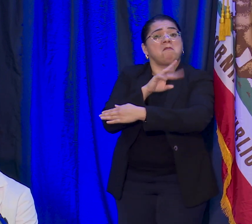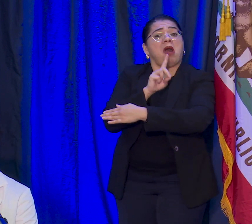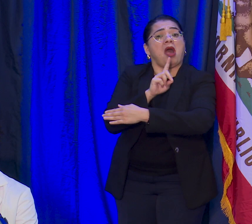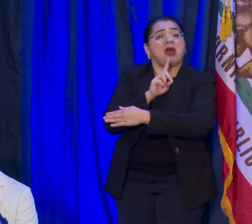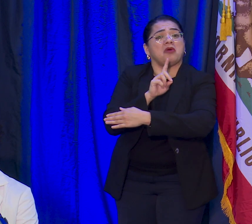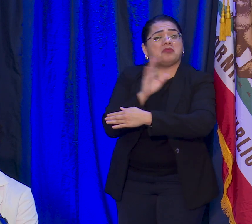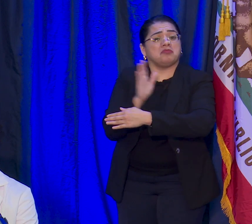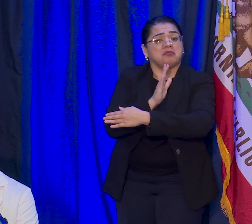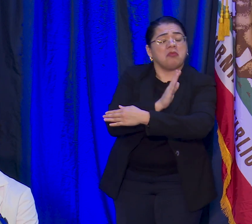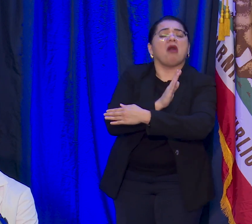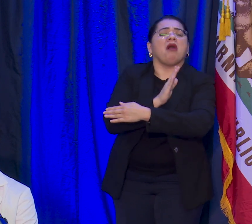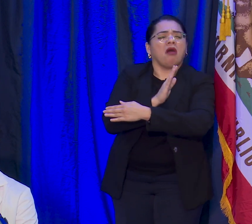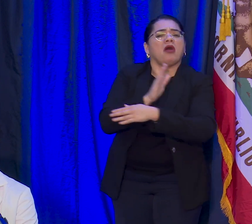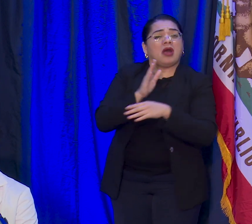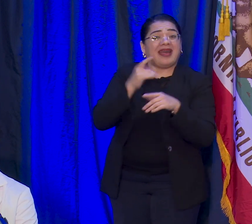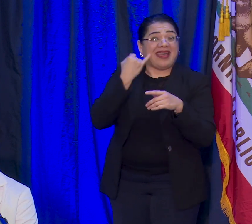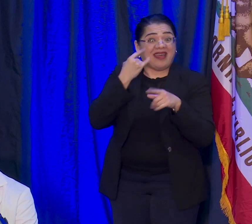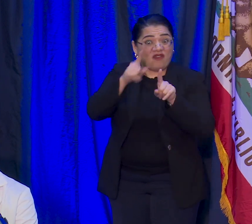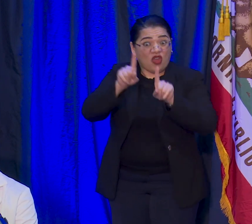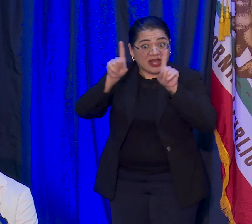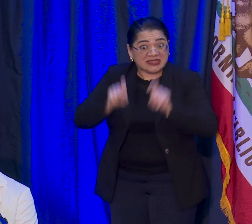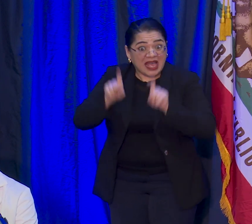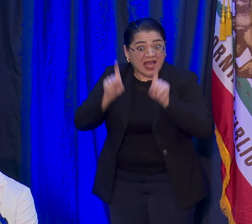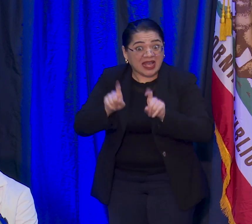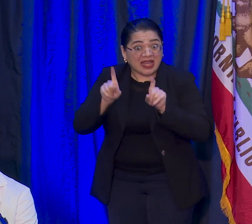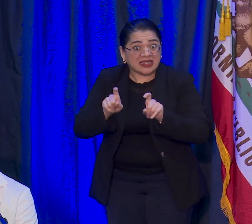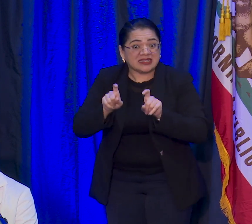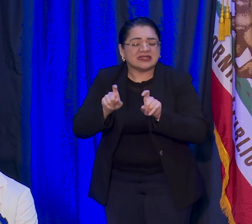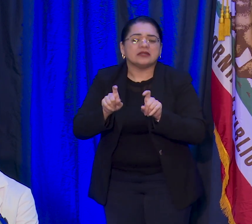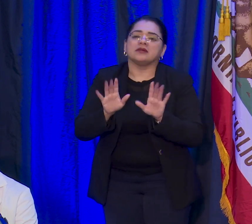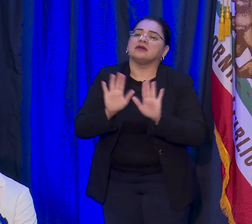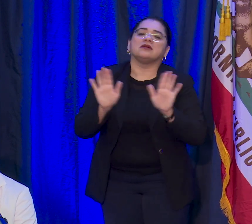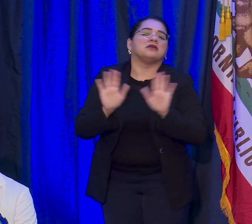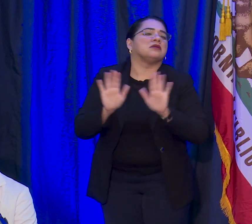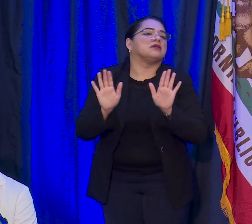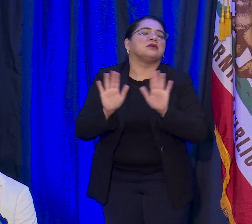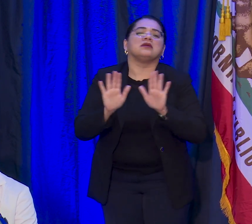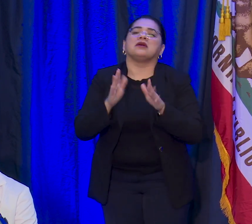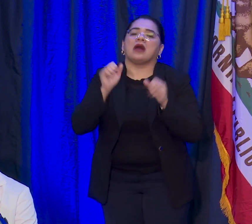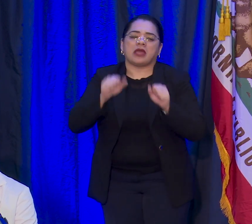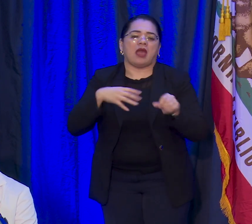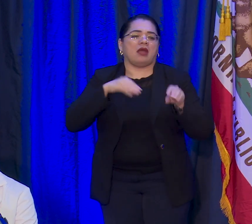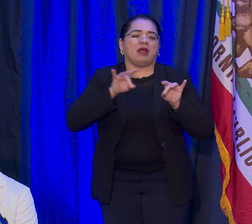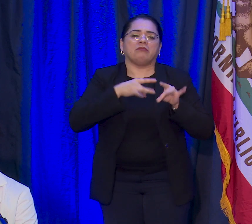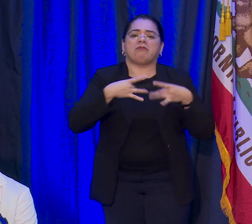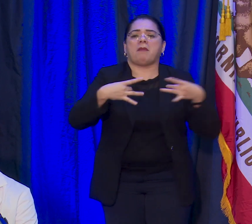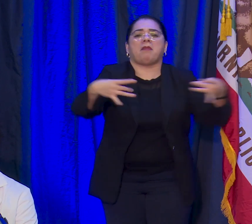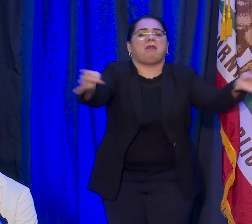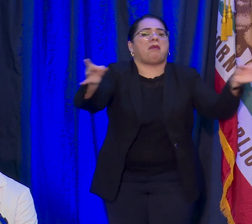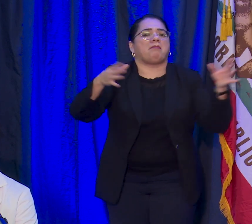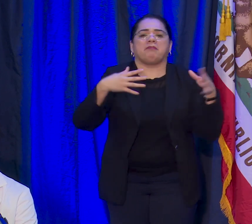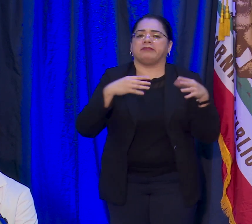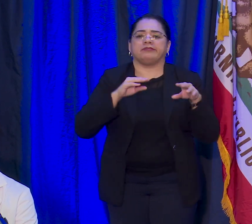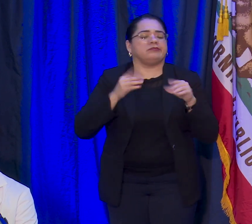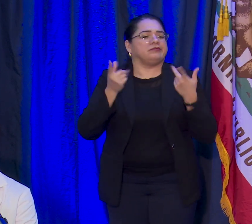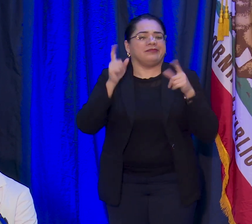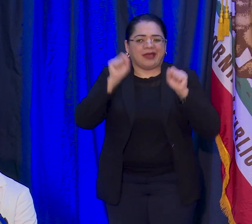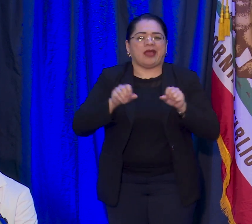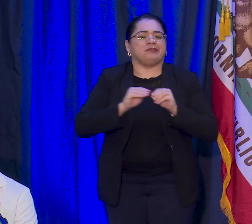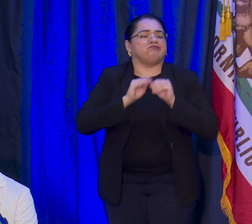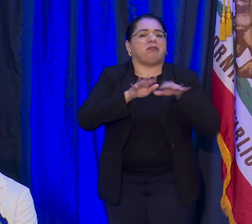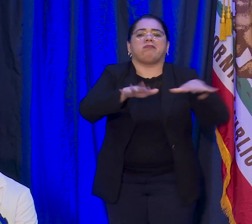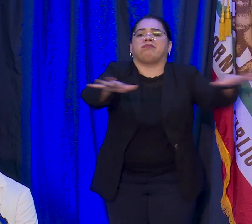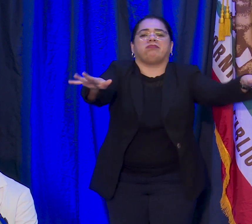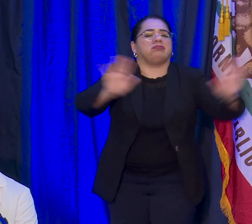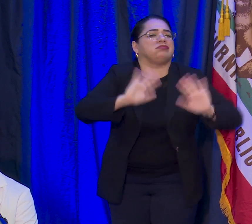now, you're potentially exposing more people as you receive the testing, and it's not going to change your management. It's not going to